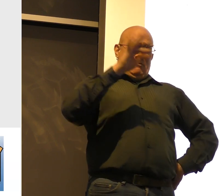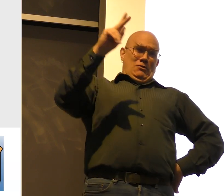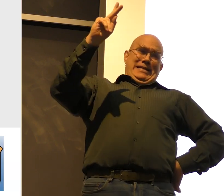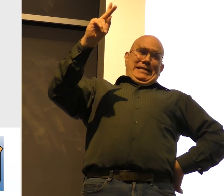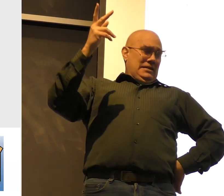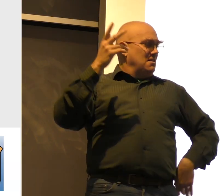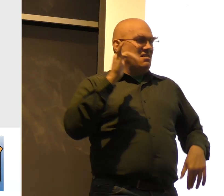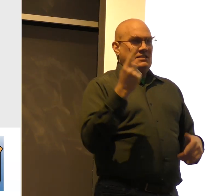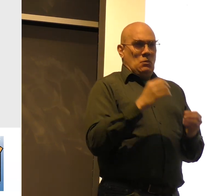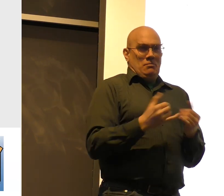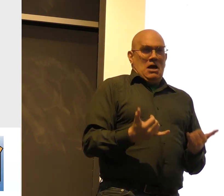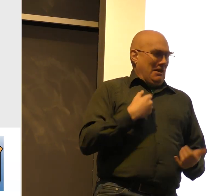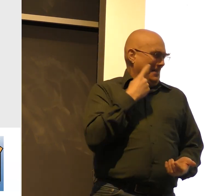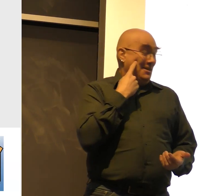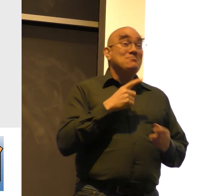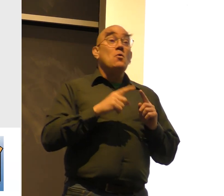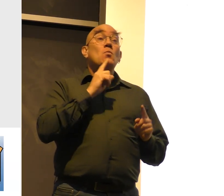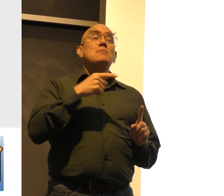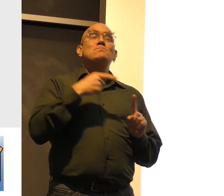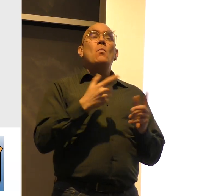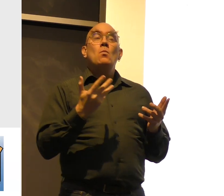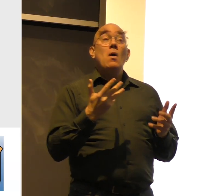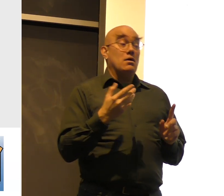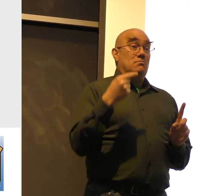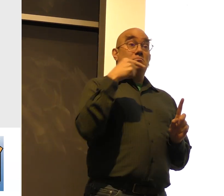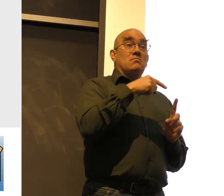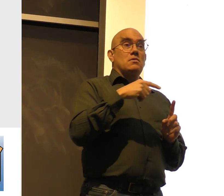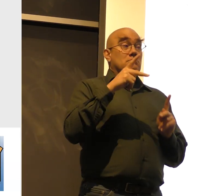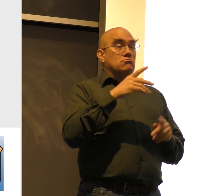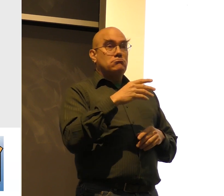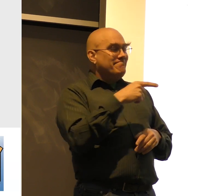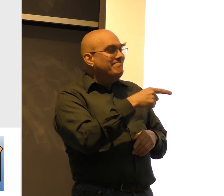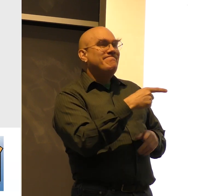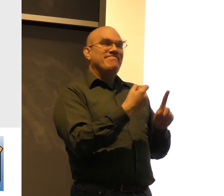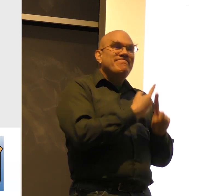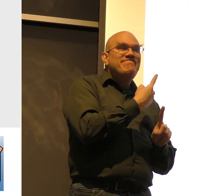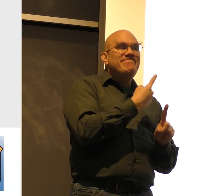necessarily. Hey, I'm a freak. That's a little bit more moderate right now, but the point being,